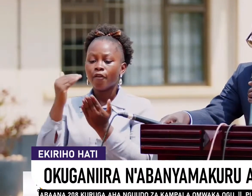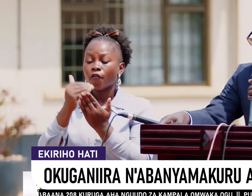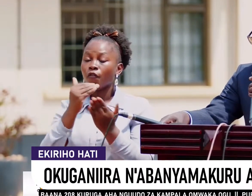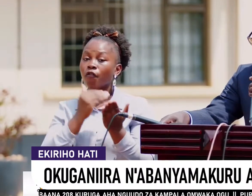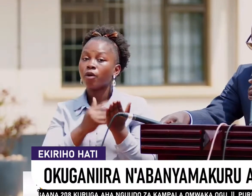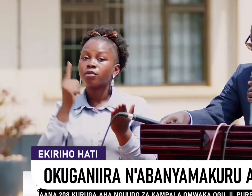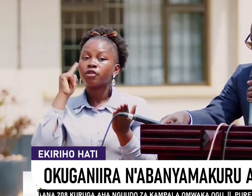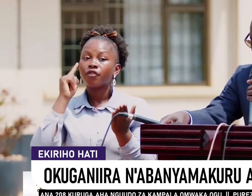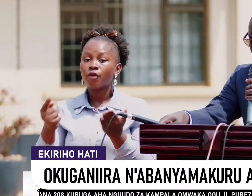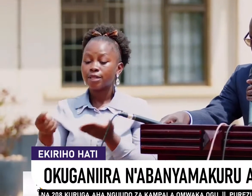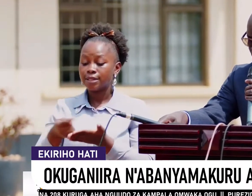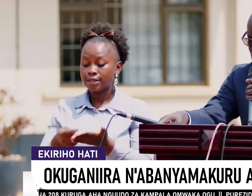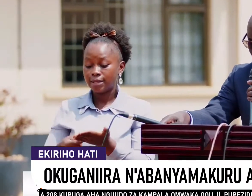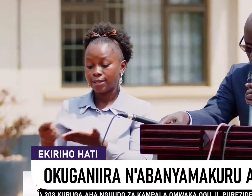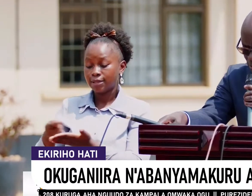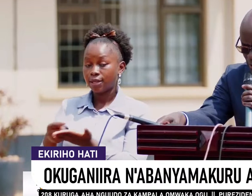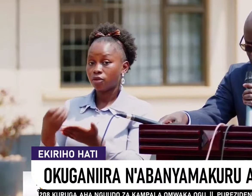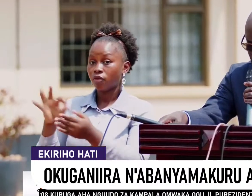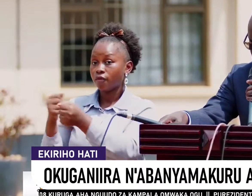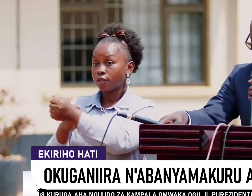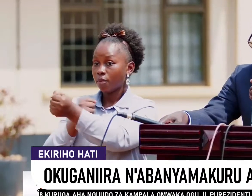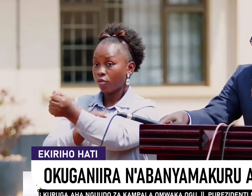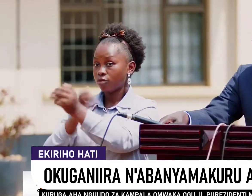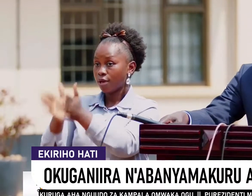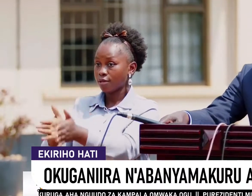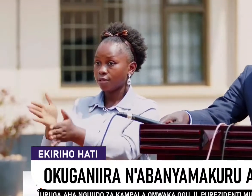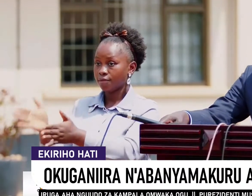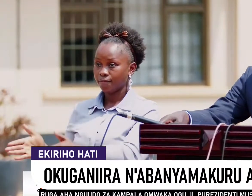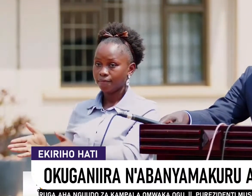forms for the signatures of supporters